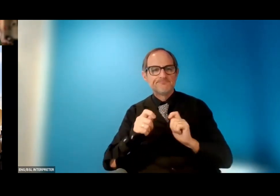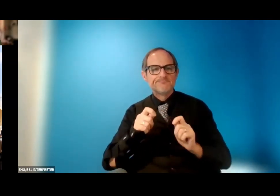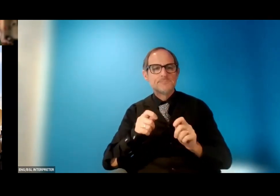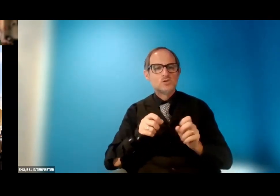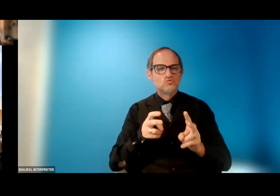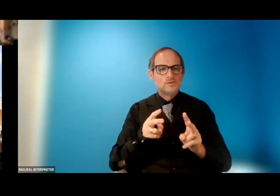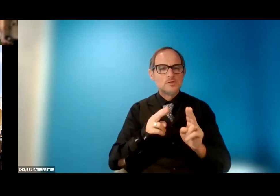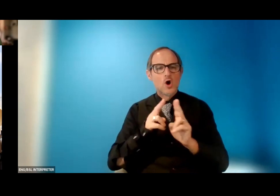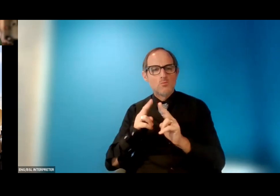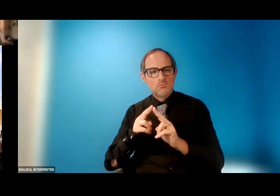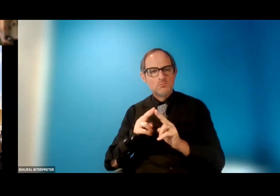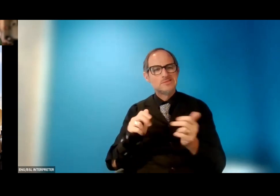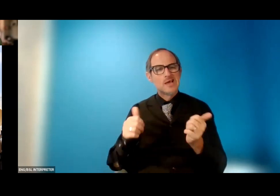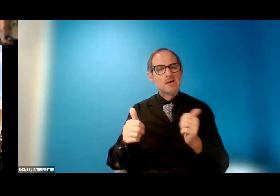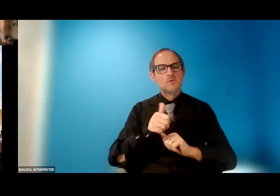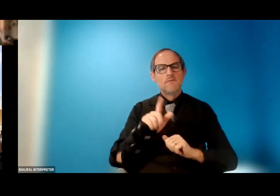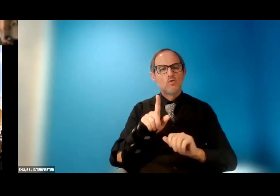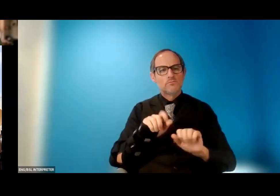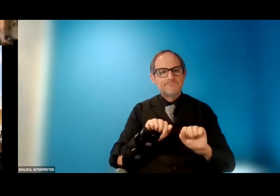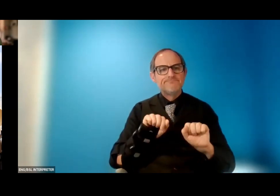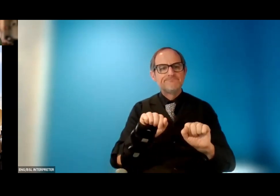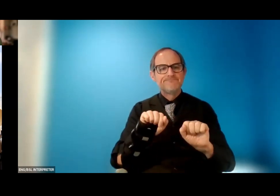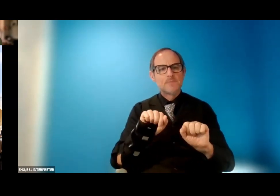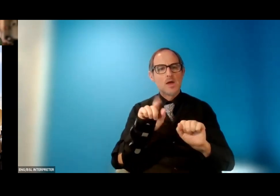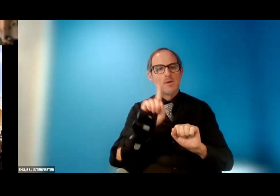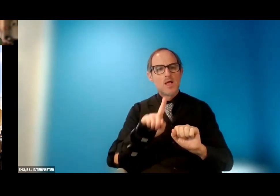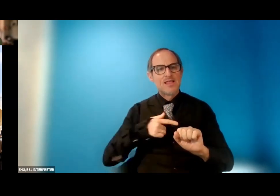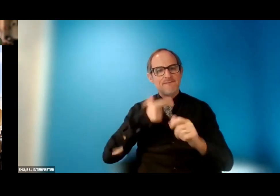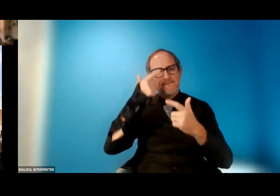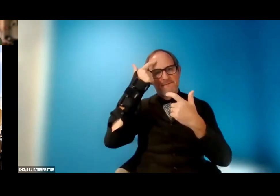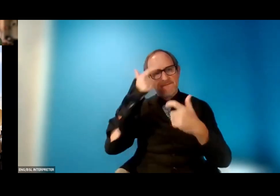collectively led, designed, owned, governed by the people who live there.